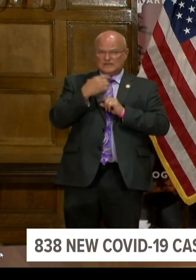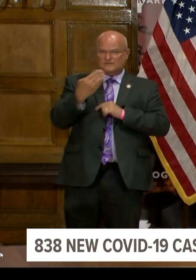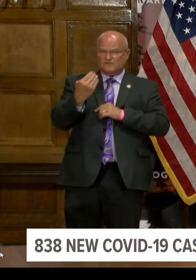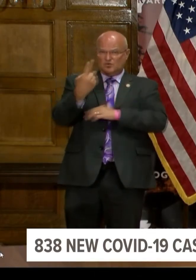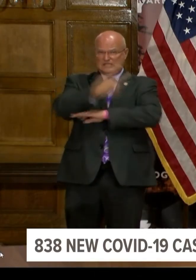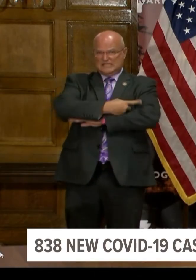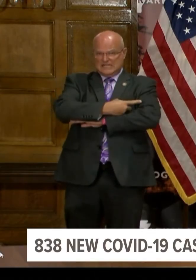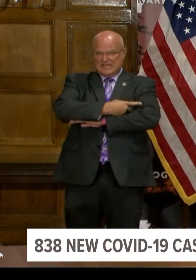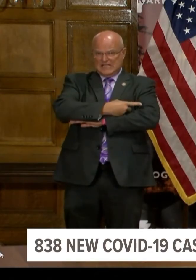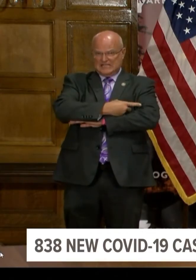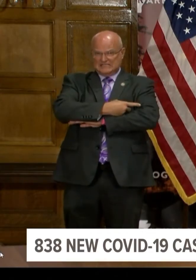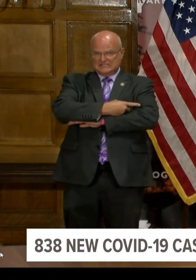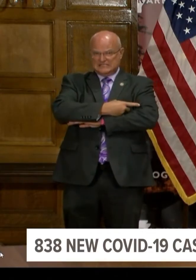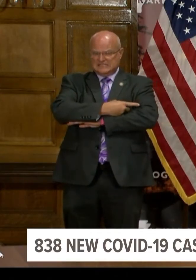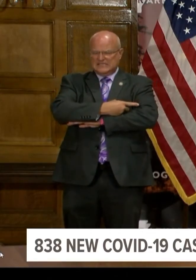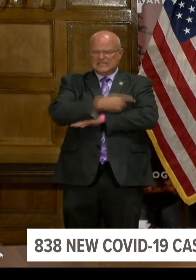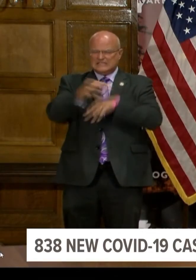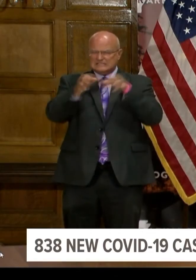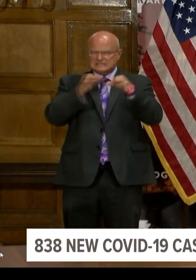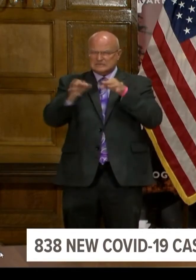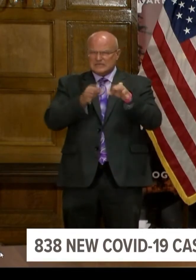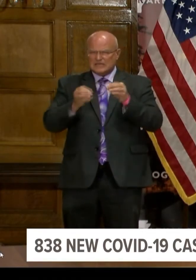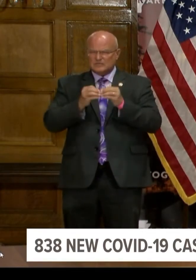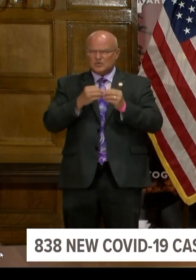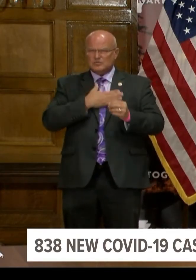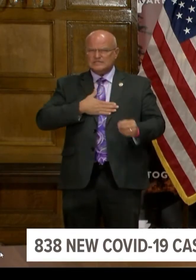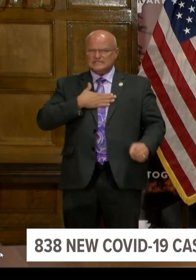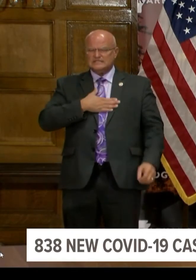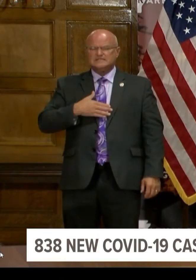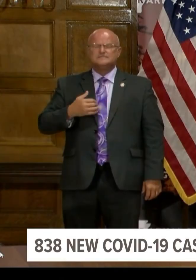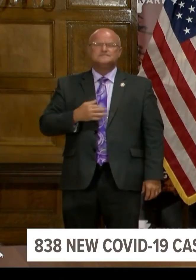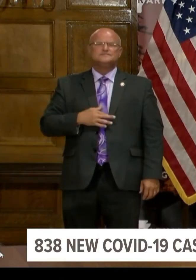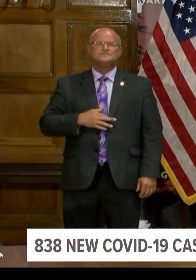14 days. So could he kind of clean that up a little bit for us?